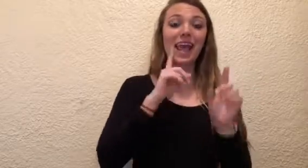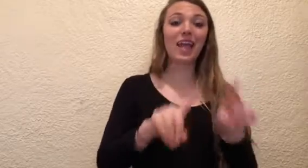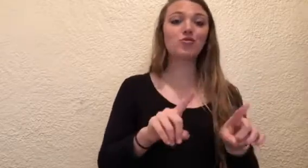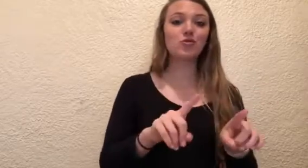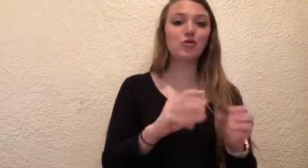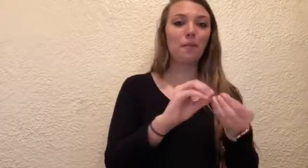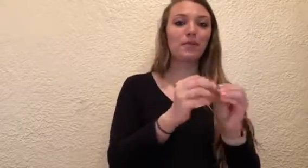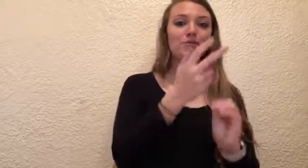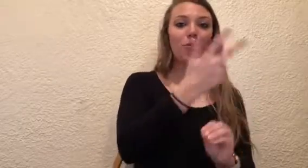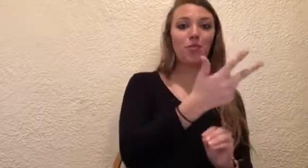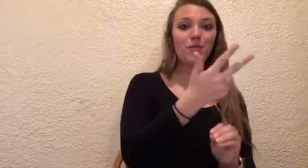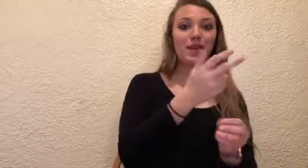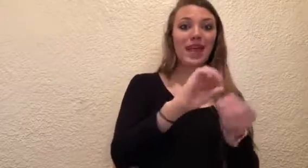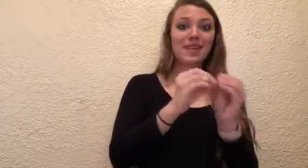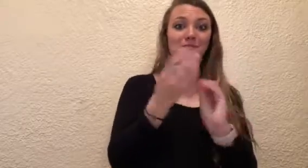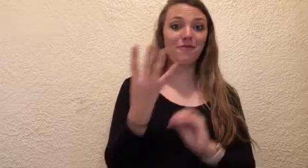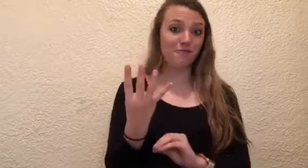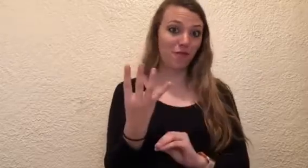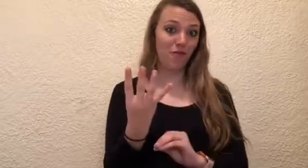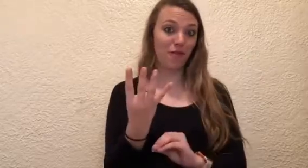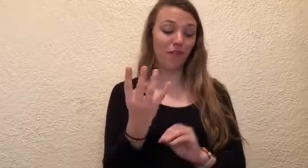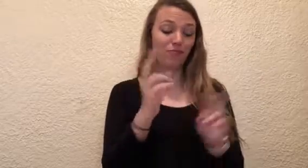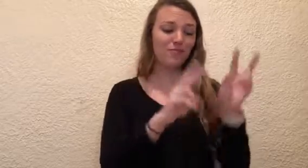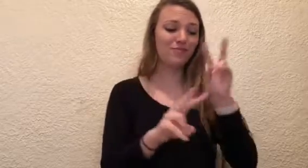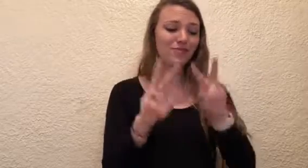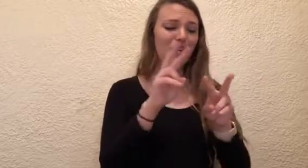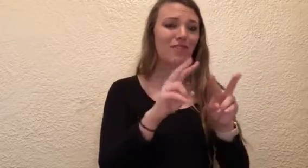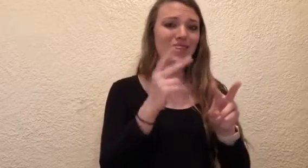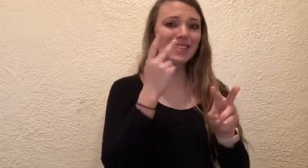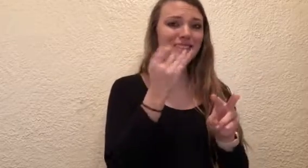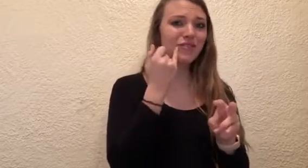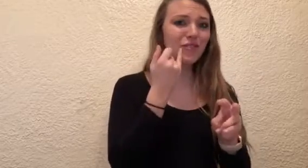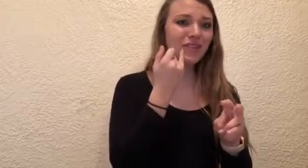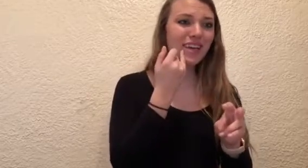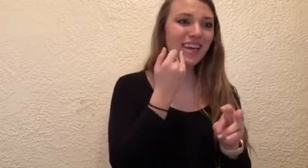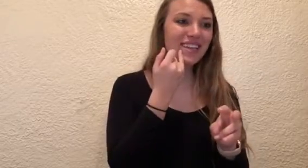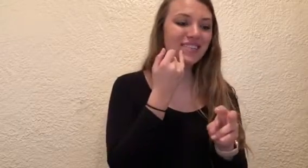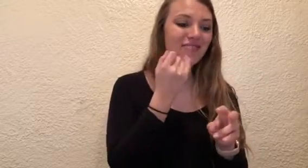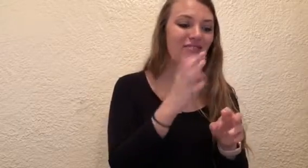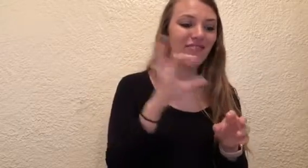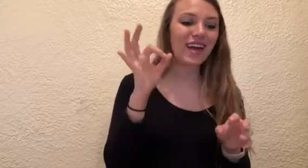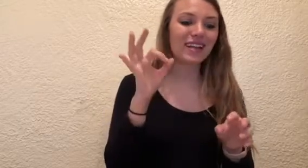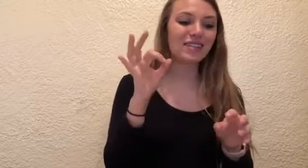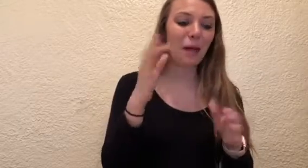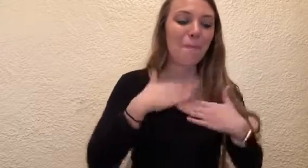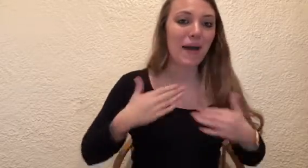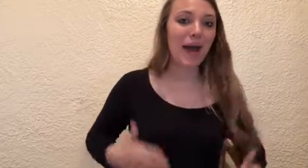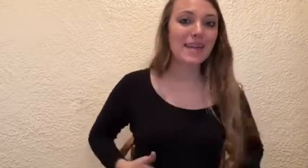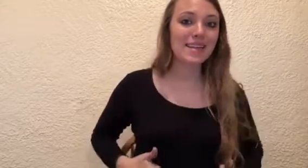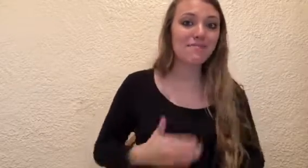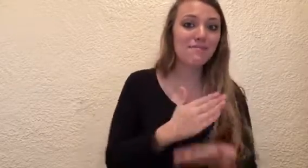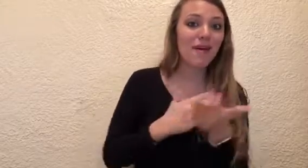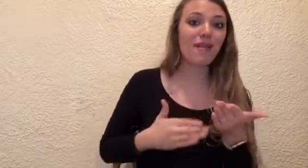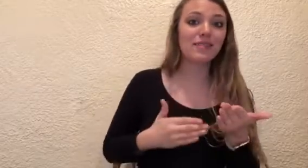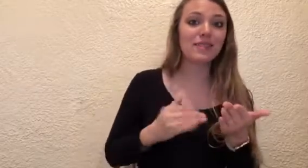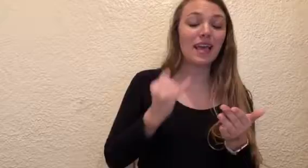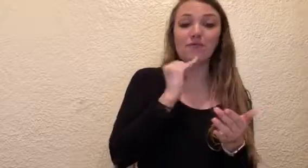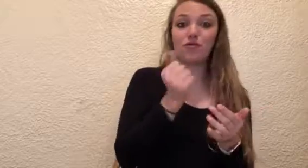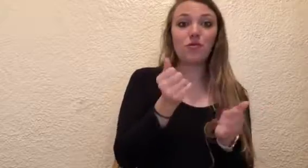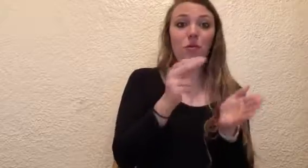3 and 4 because you're going to look to see if you can find the following body parts on your cricket. If you don't have it labeled on your cricket, please